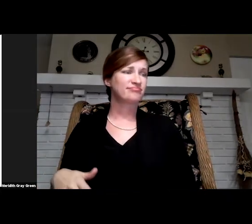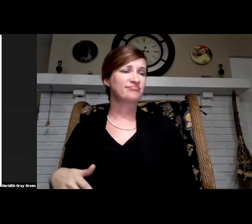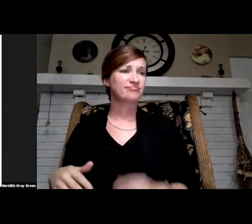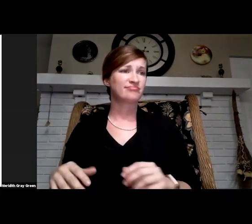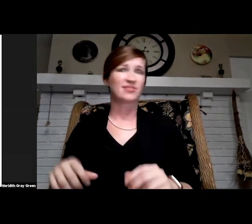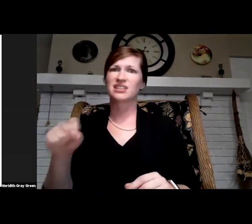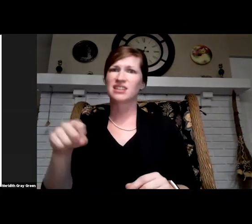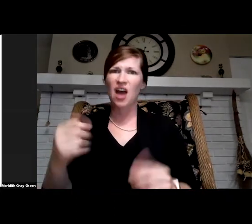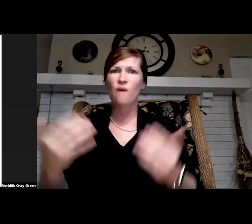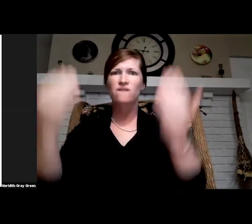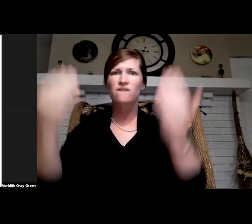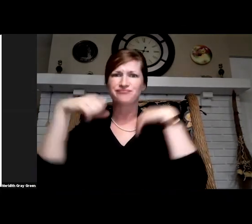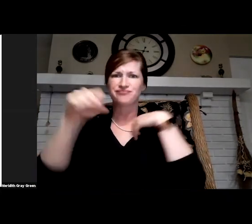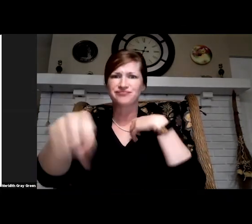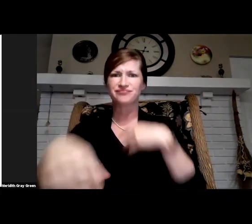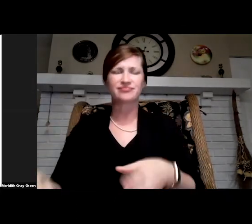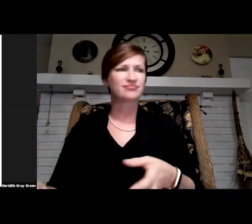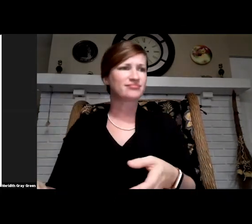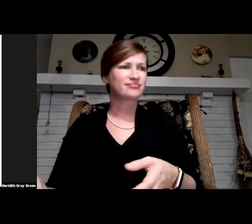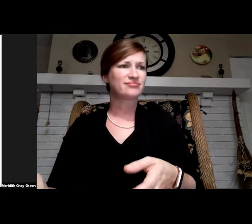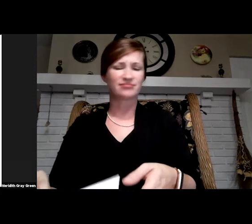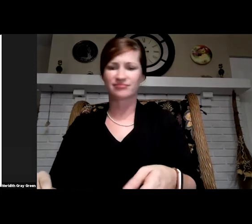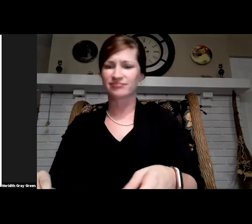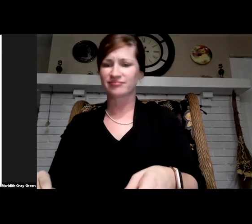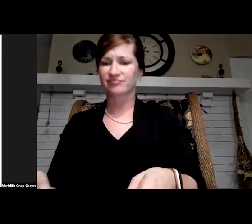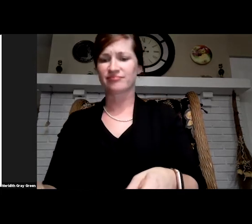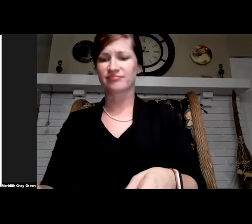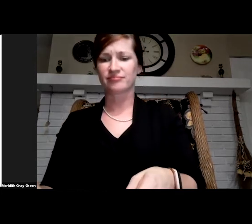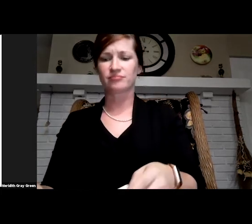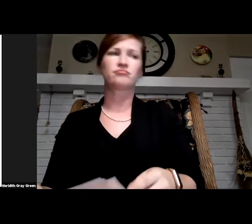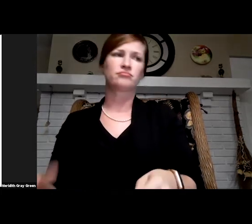overwhelming, surrounding the viewer like a wave of, right, it's daunting.